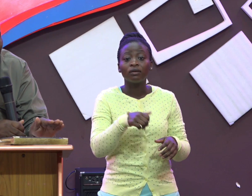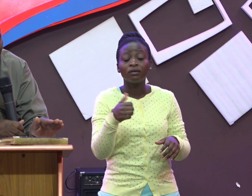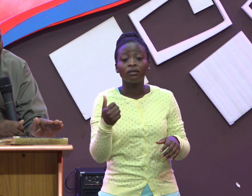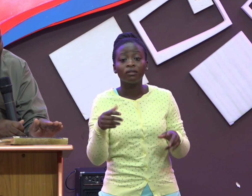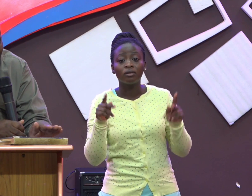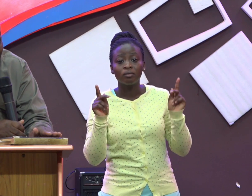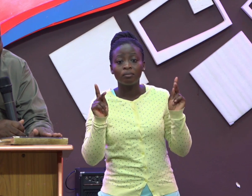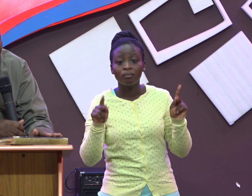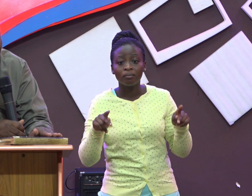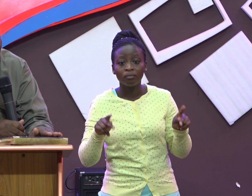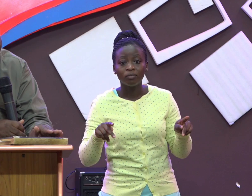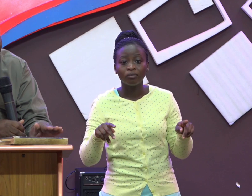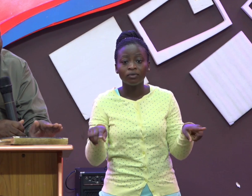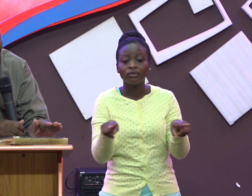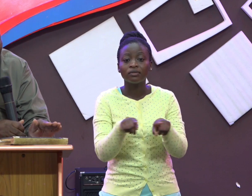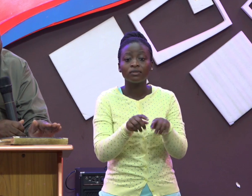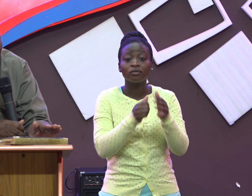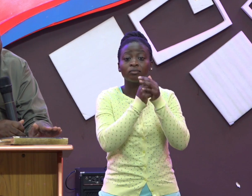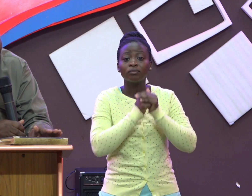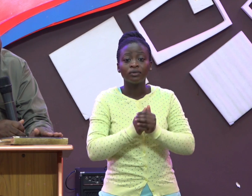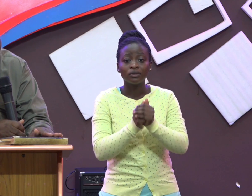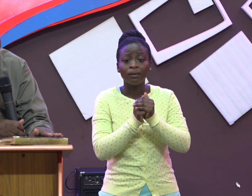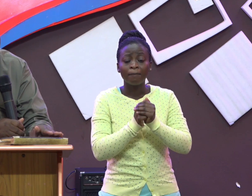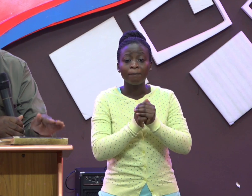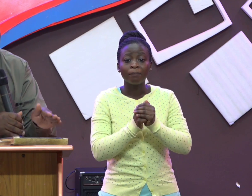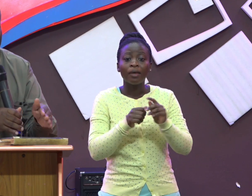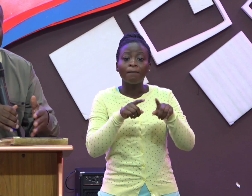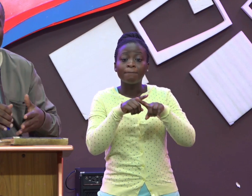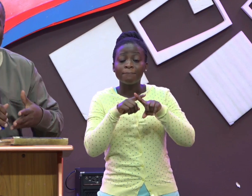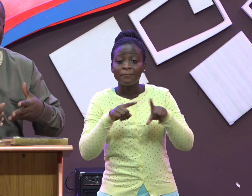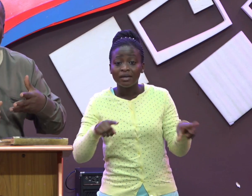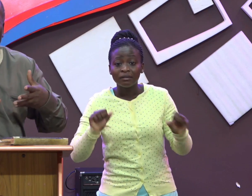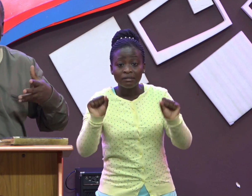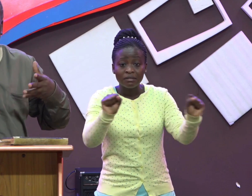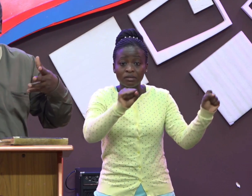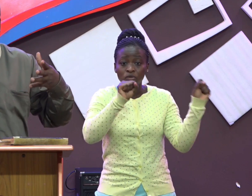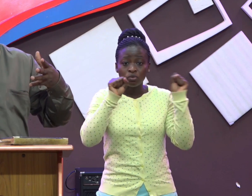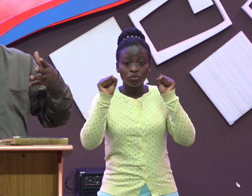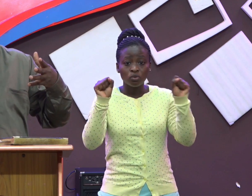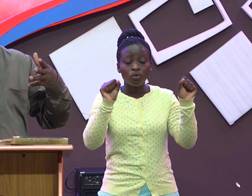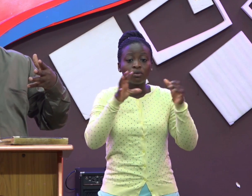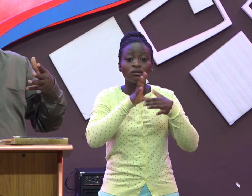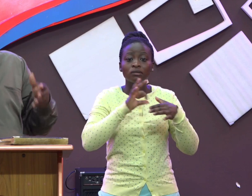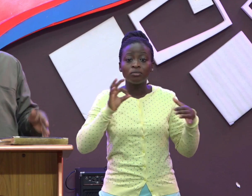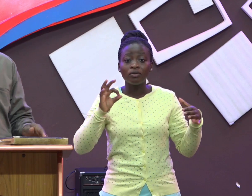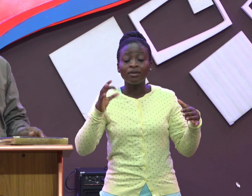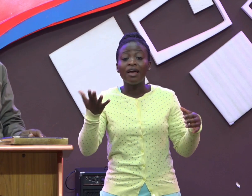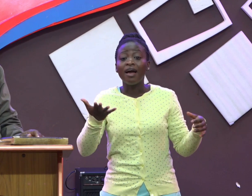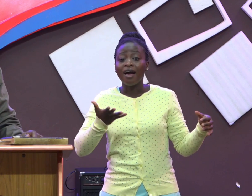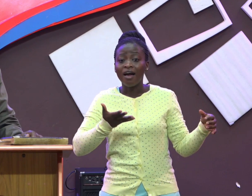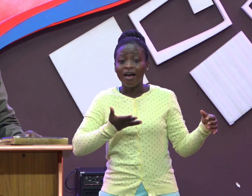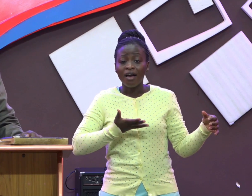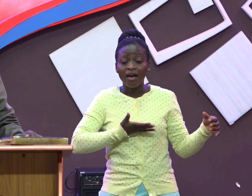worship. But a living spirit and a strong spirit, out of it comes